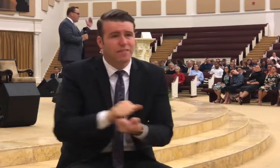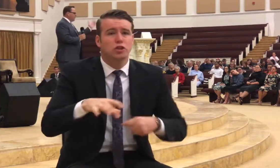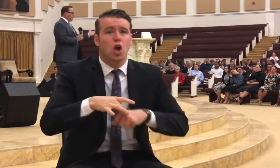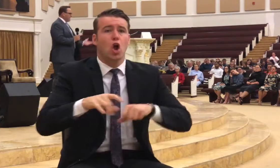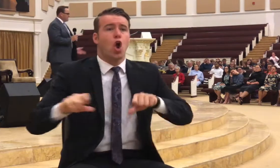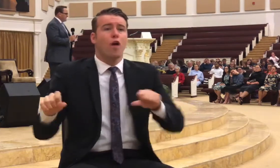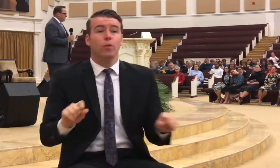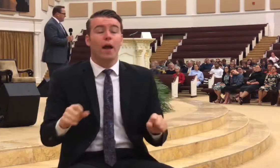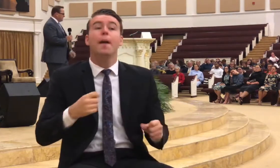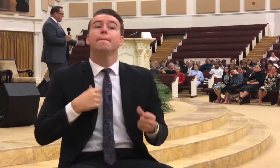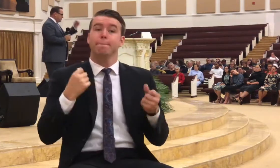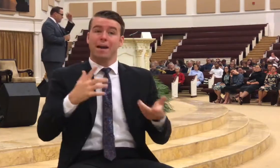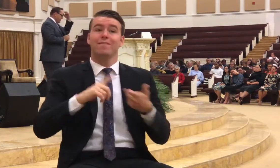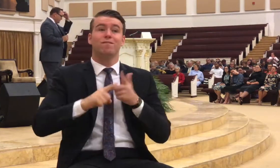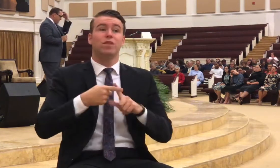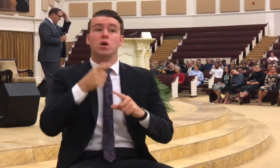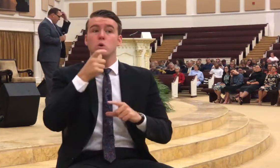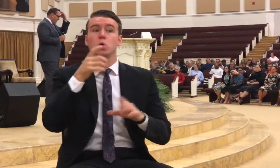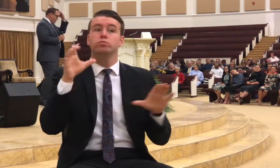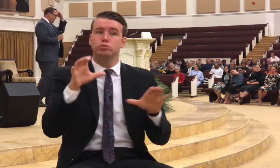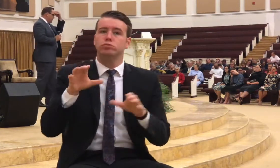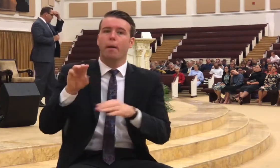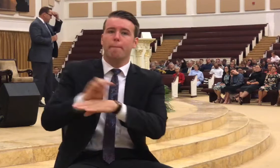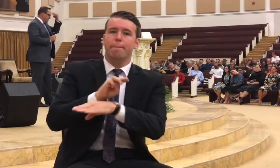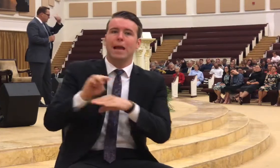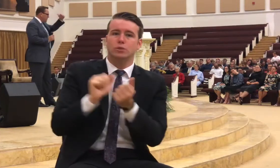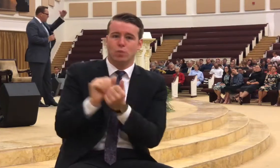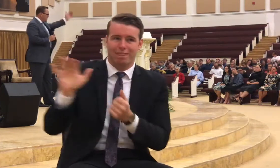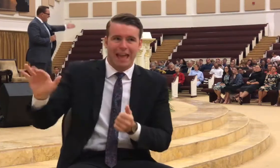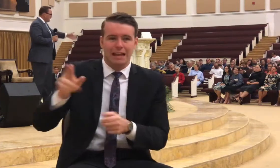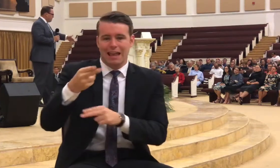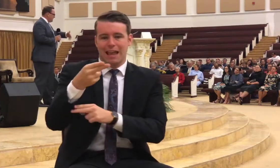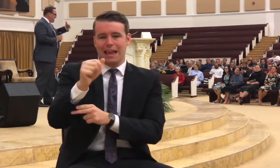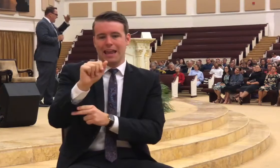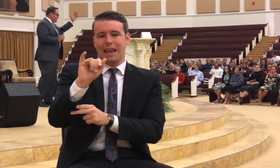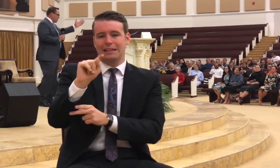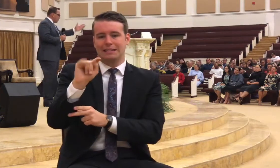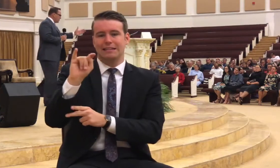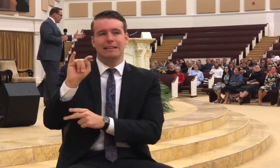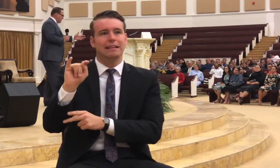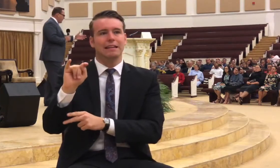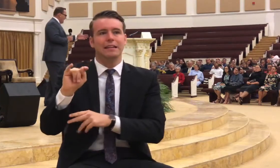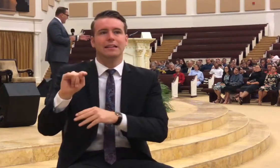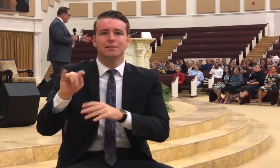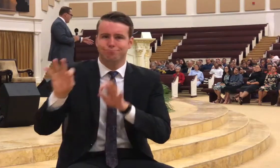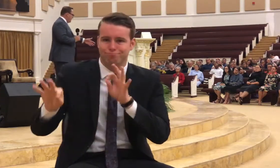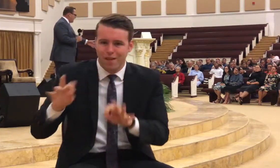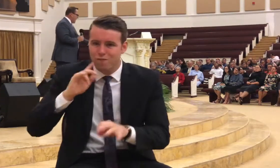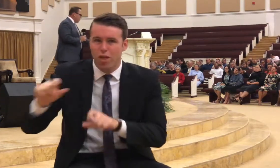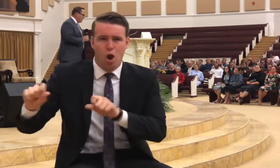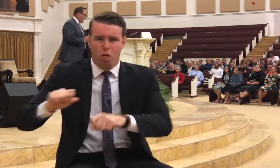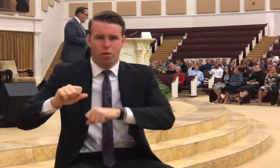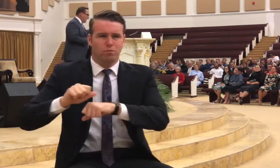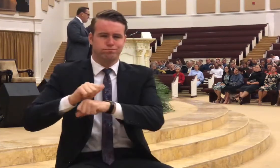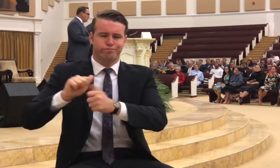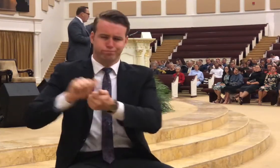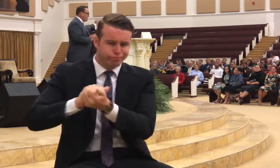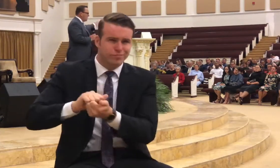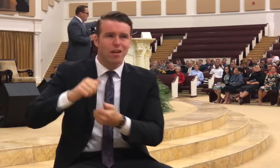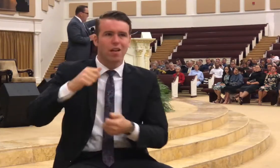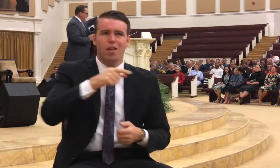I have friends that do extended ministry there from orphanages to help and so on and so forth. I had a friend that got on the